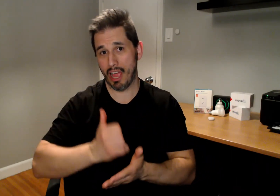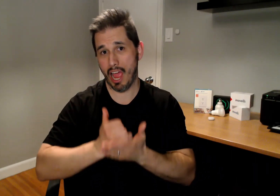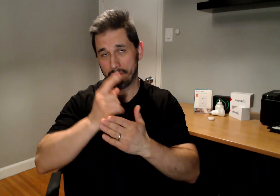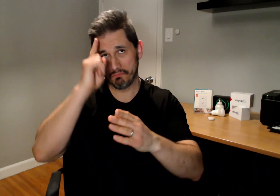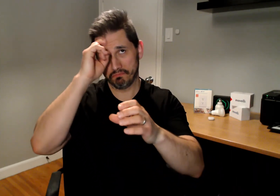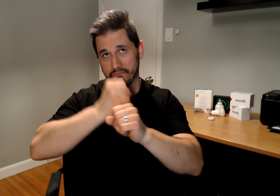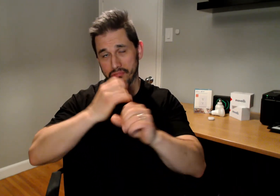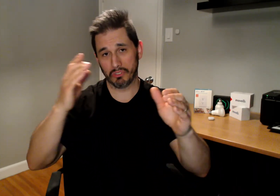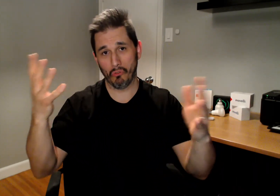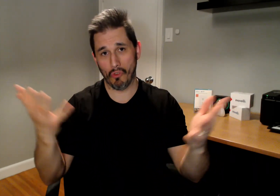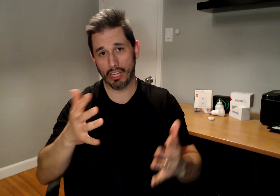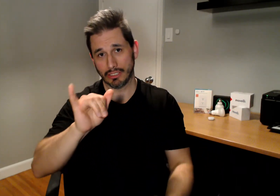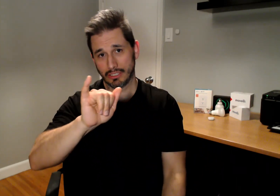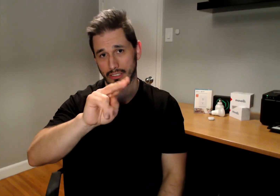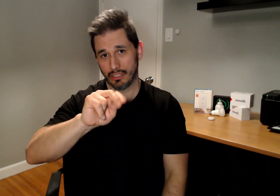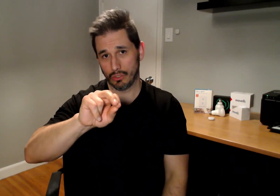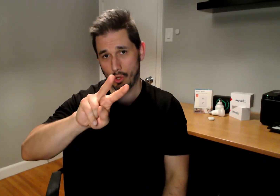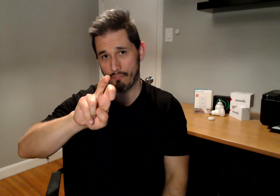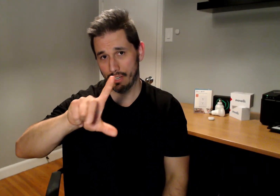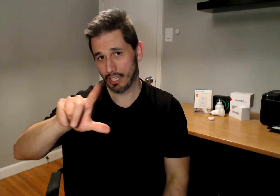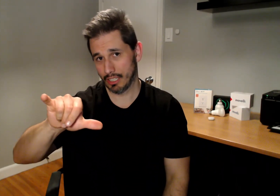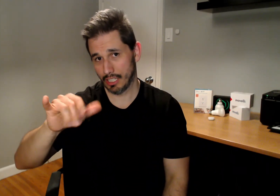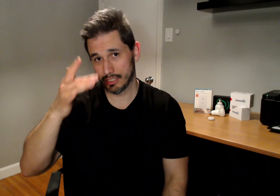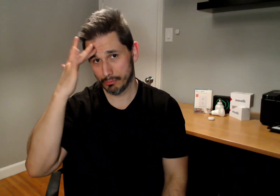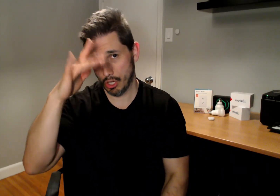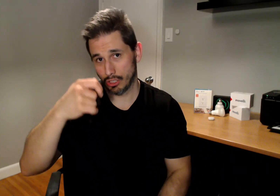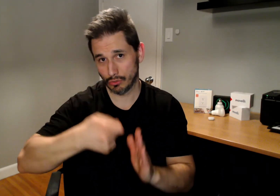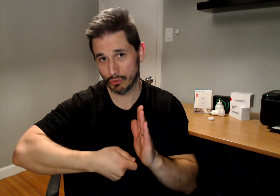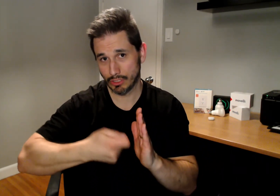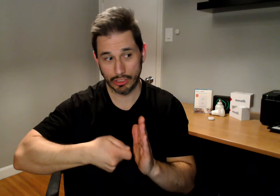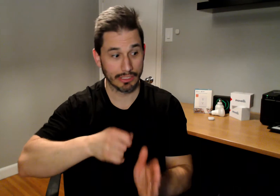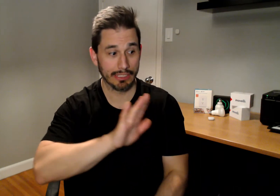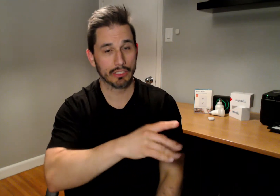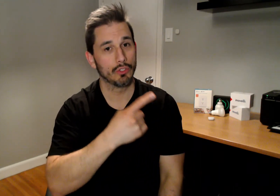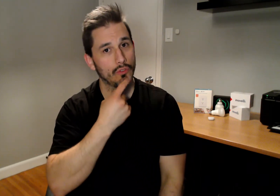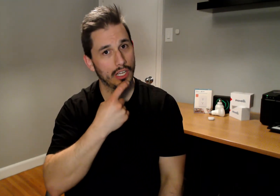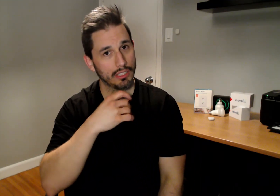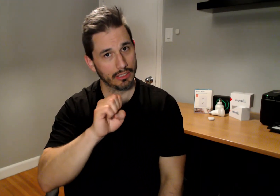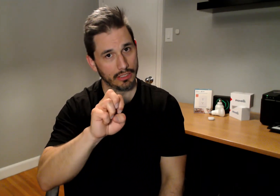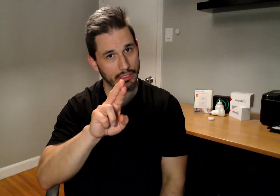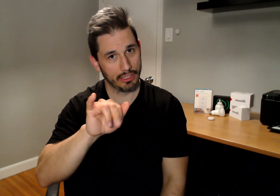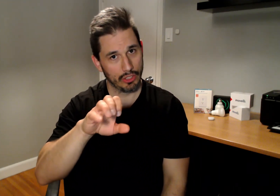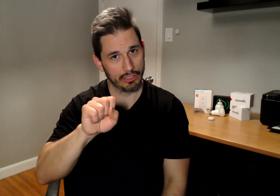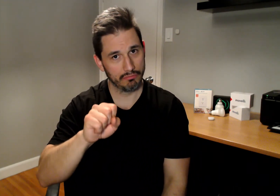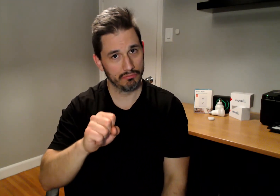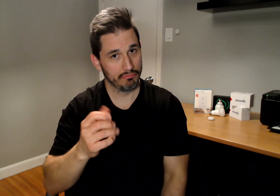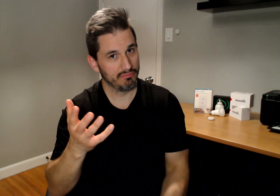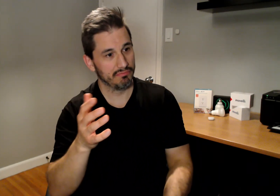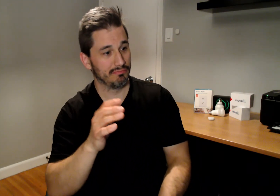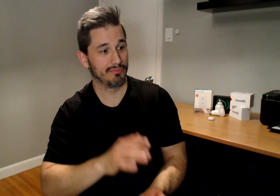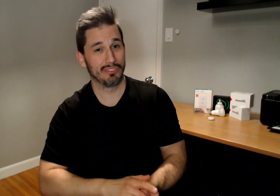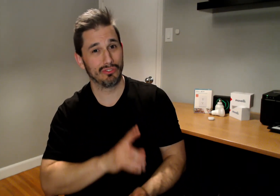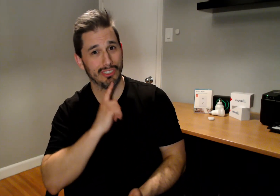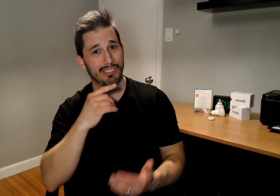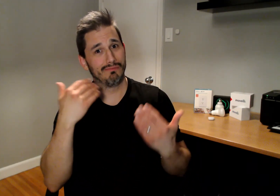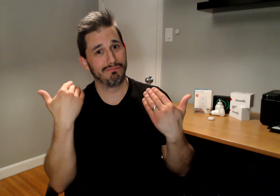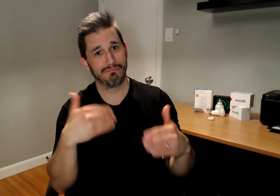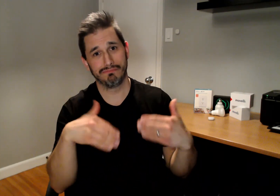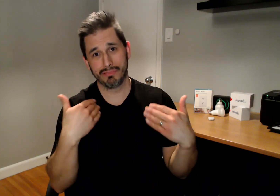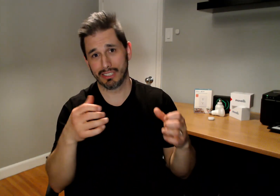So I hope that helps give you a better idea of what this smart switch can do from Inovelli. This one specifically is in